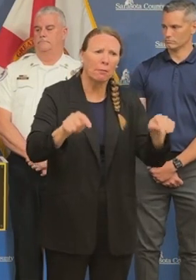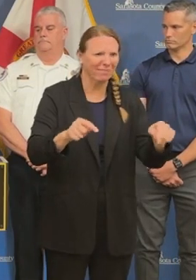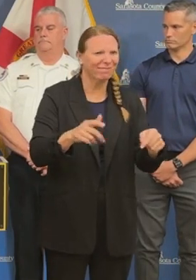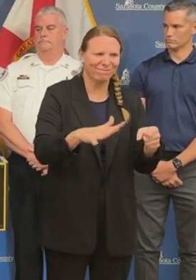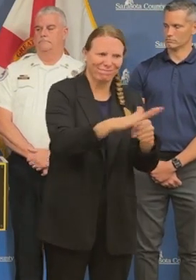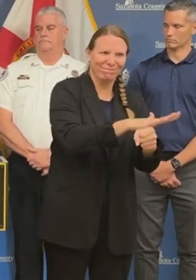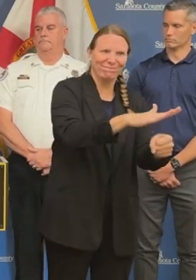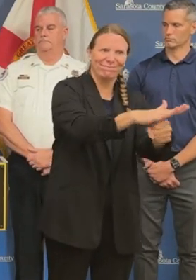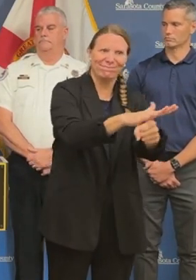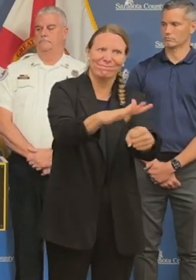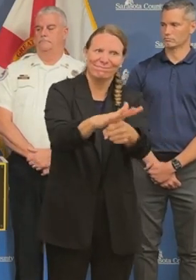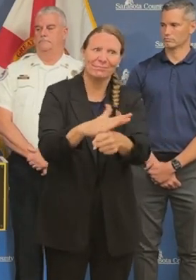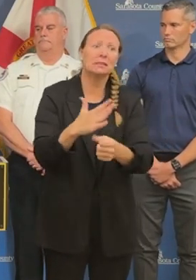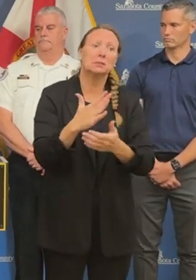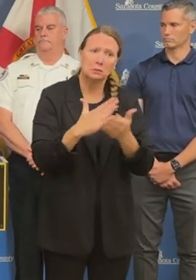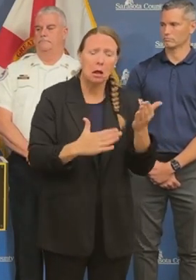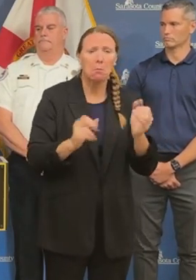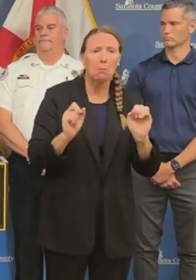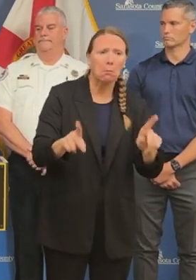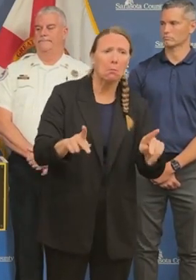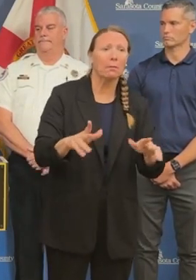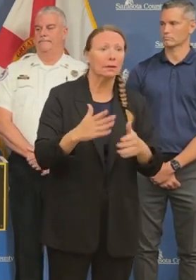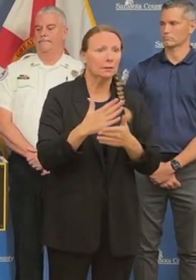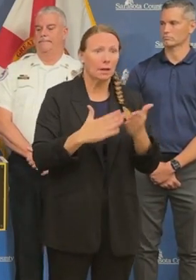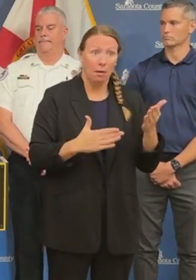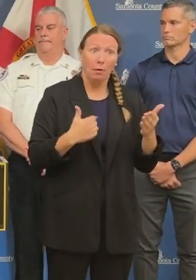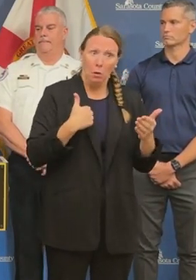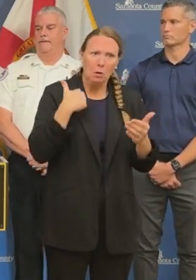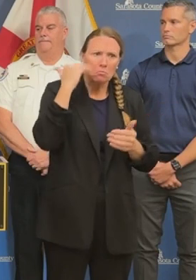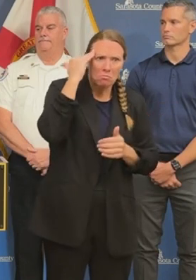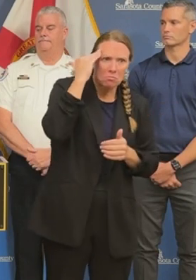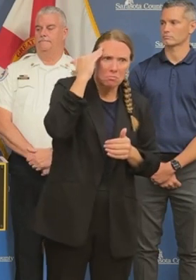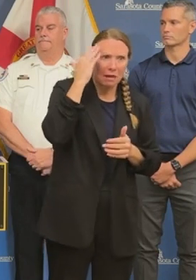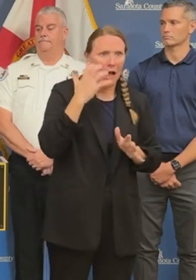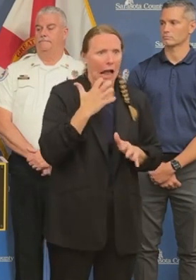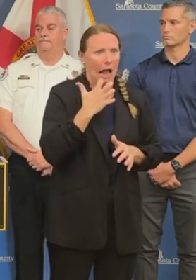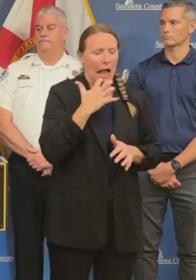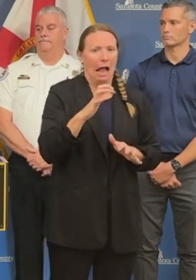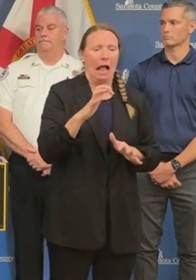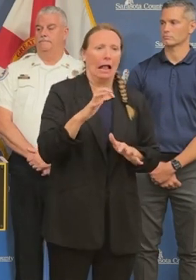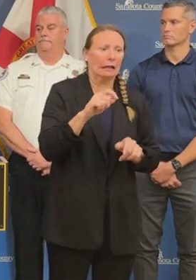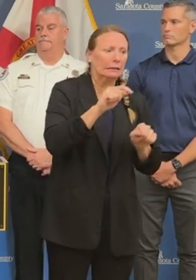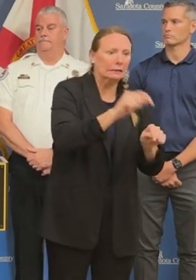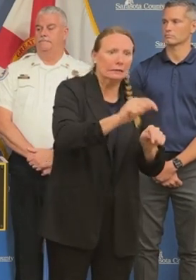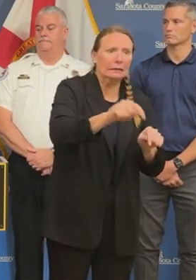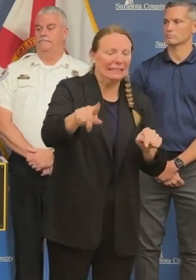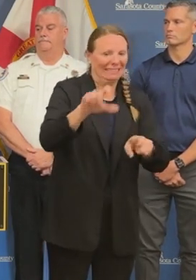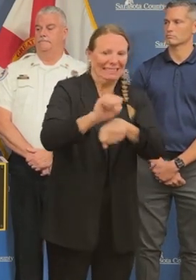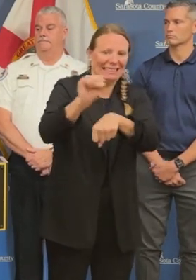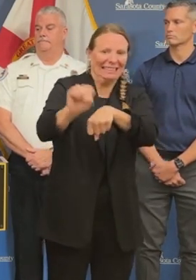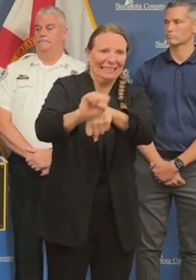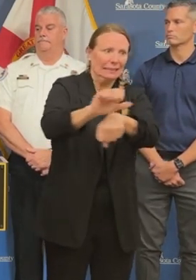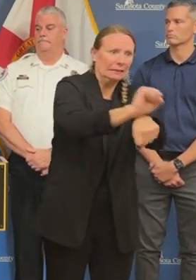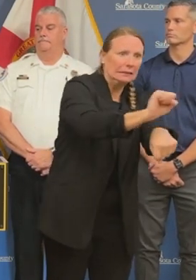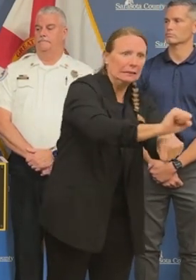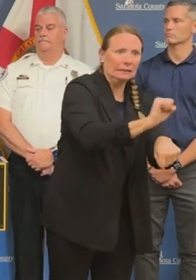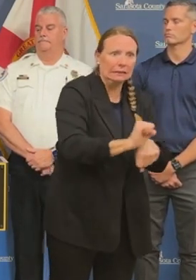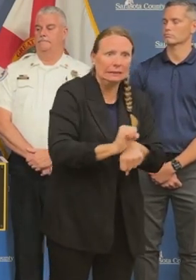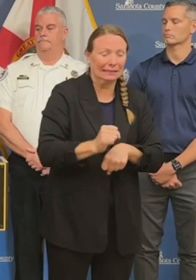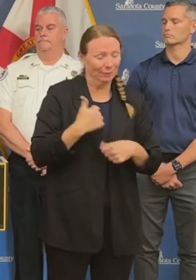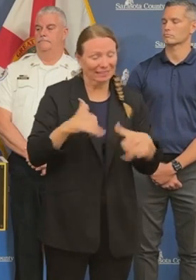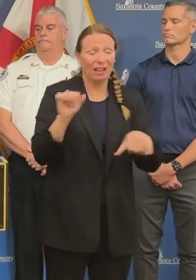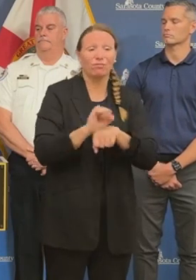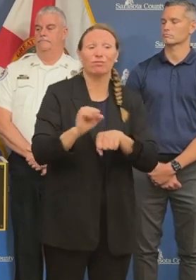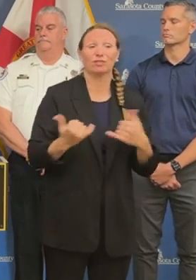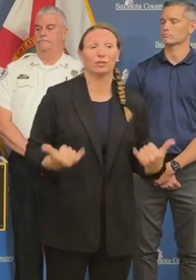all the hot spots, all the known ones that they can get to, they're still working on them today to do it. Our public works and our stormwater teams